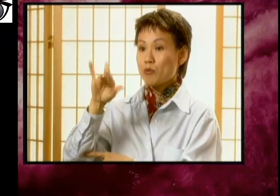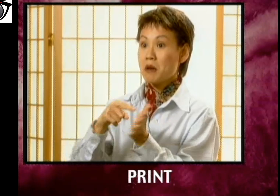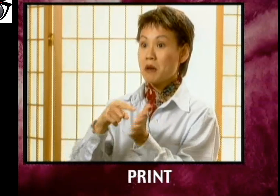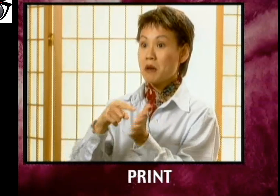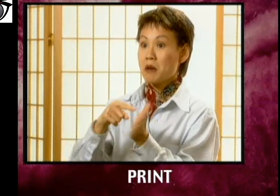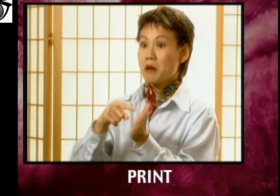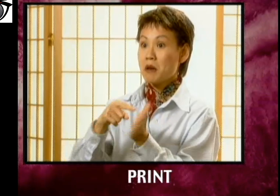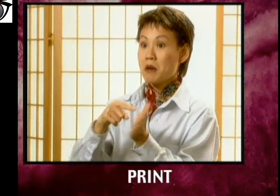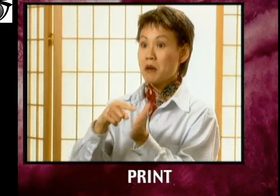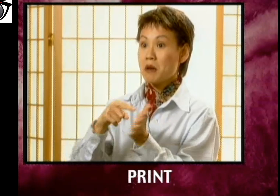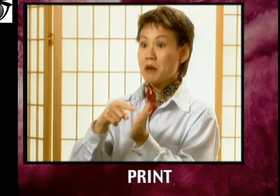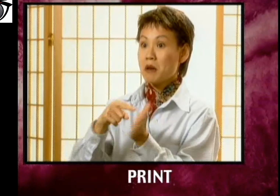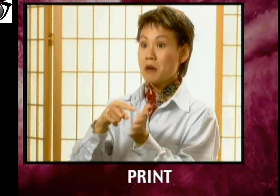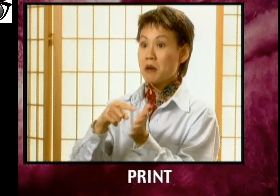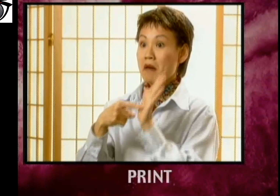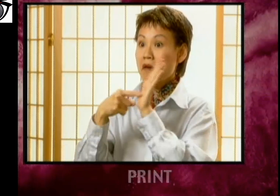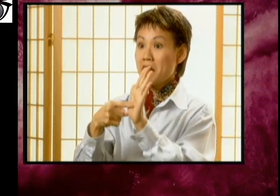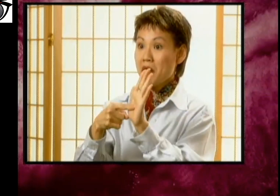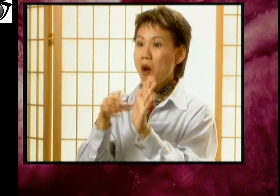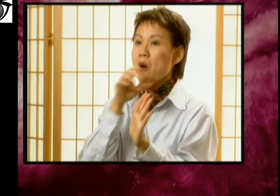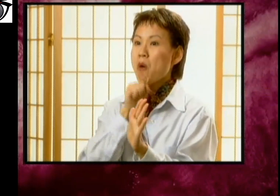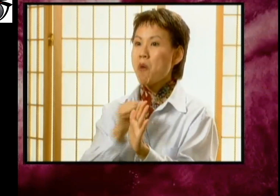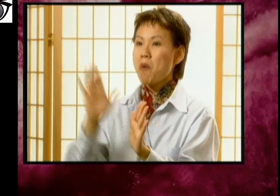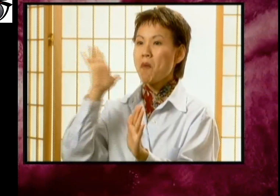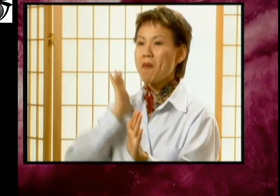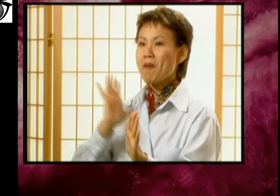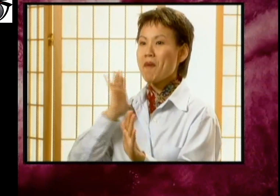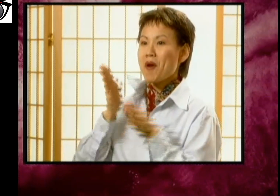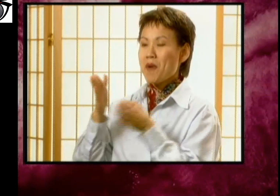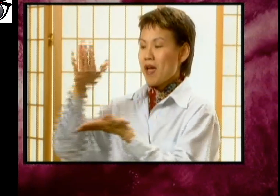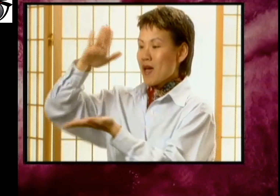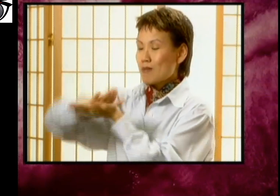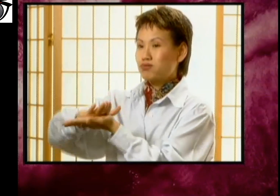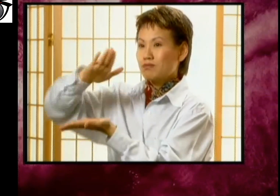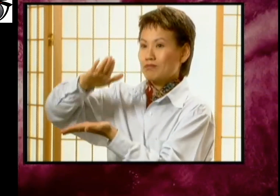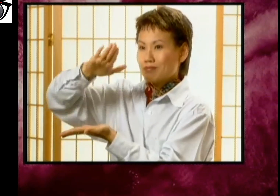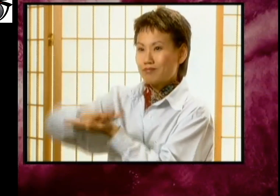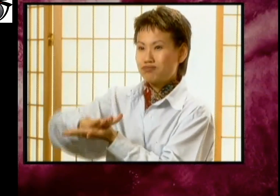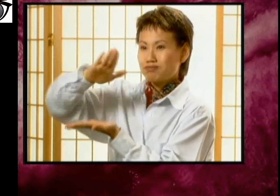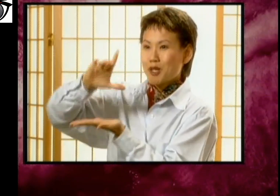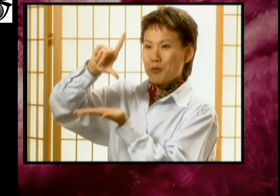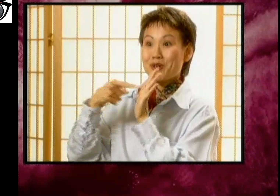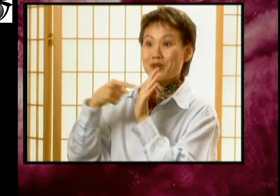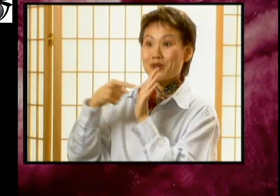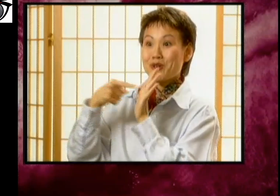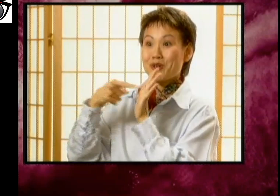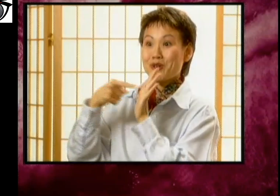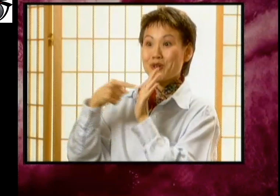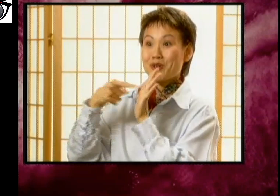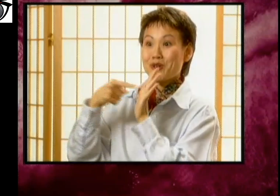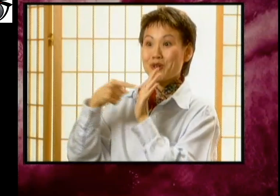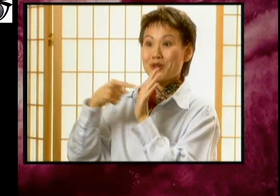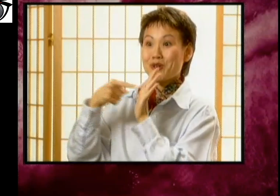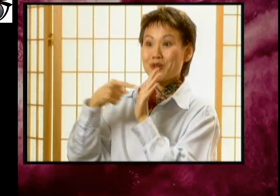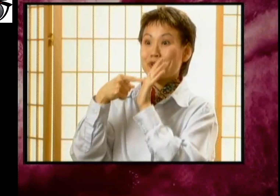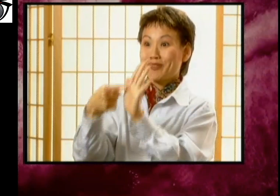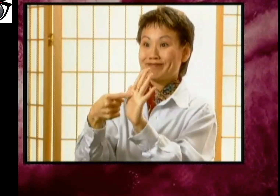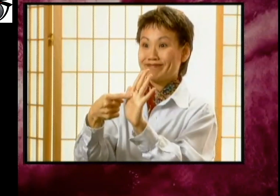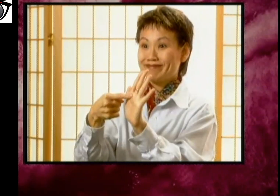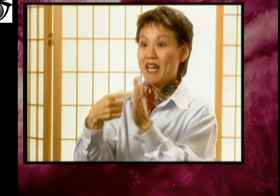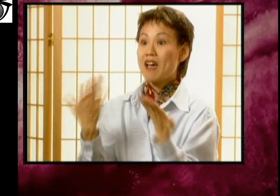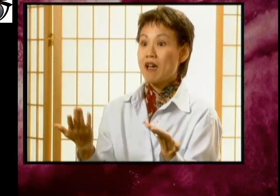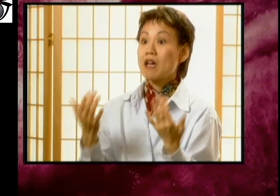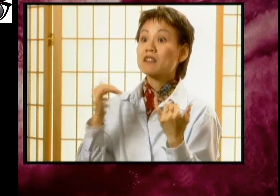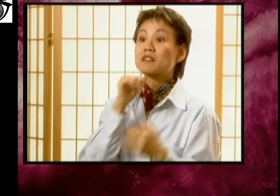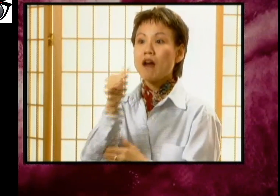the same sign as print and represents putting old-time hot-type letters into place for printing.